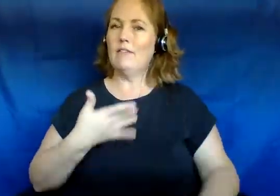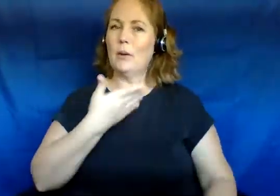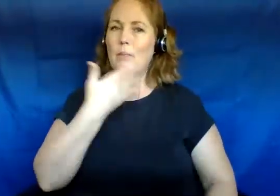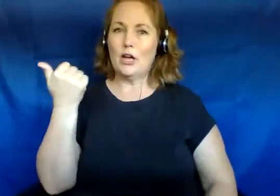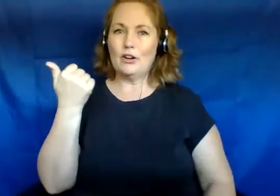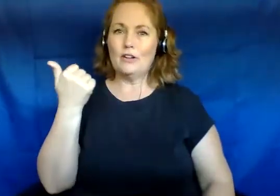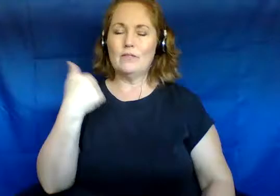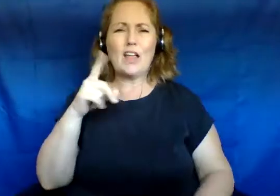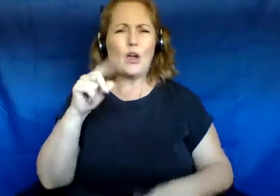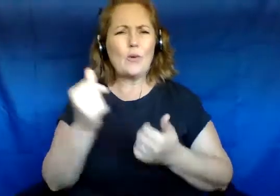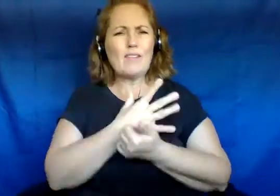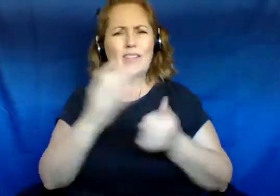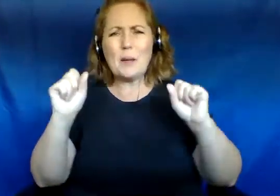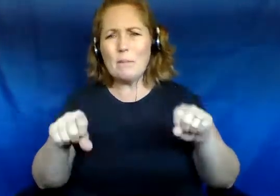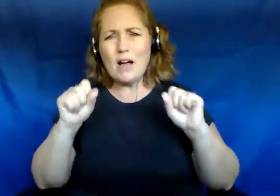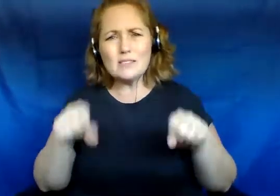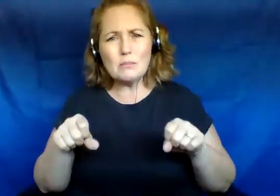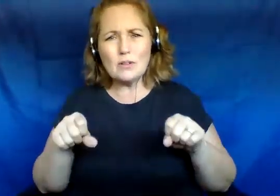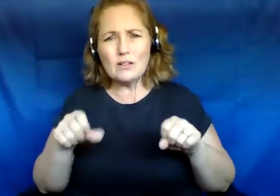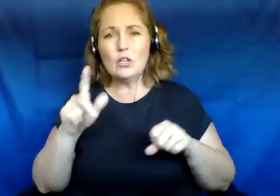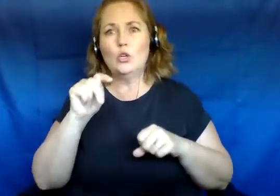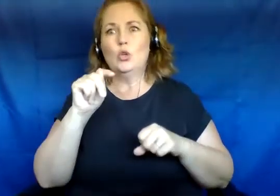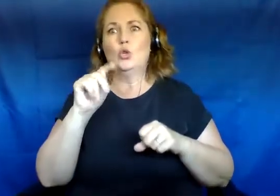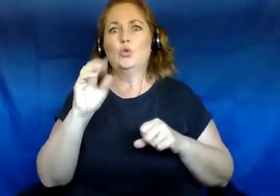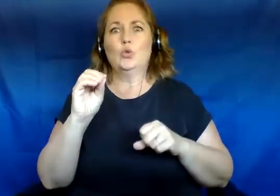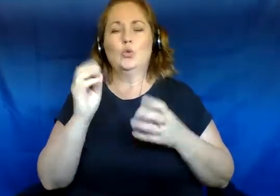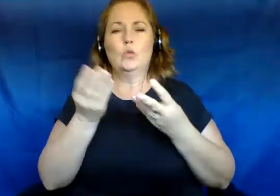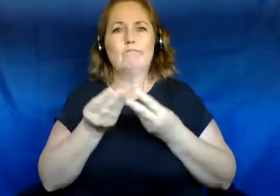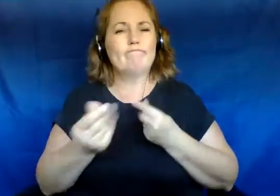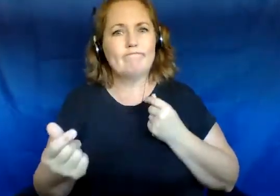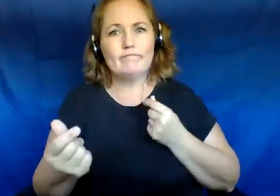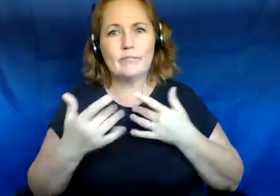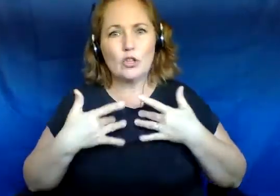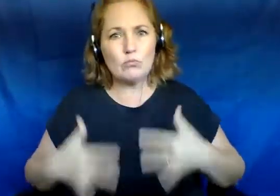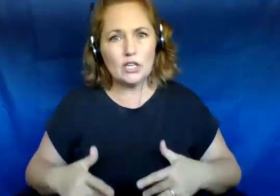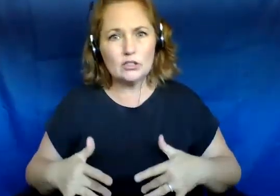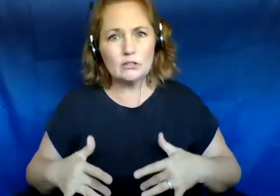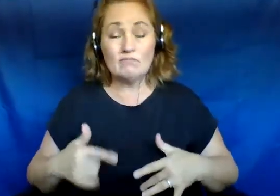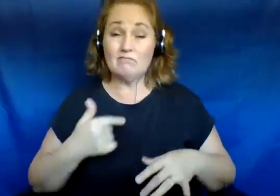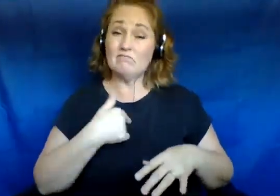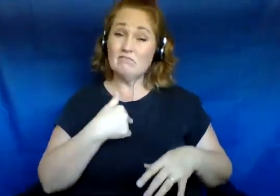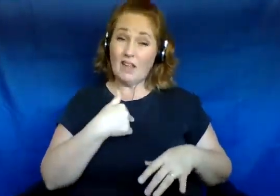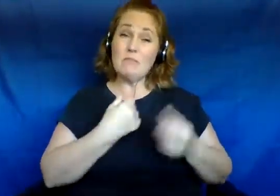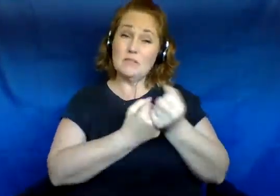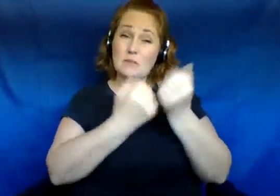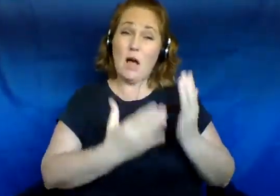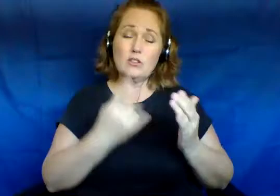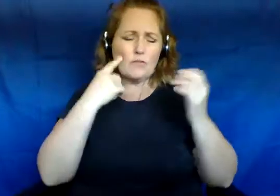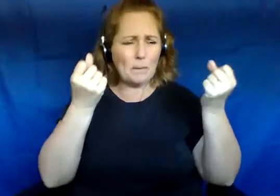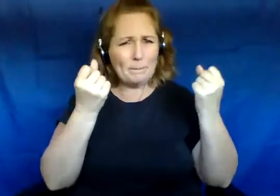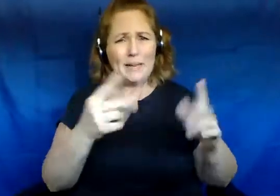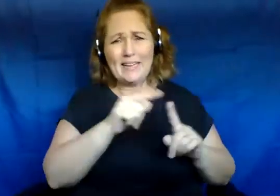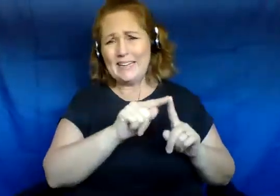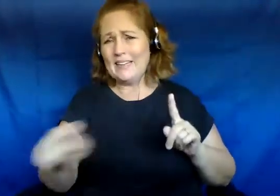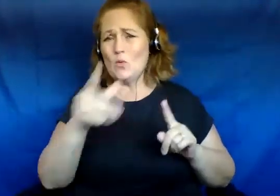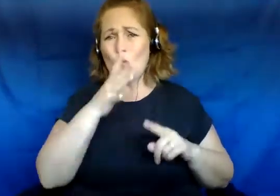I can to ward off depression. I sponsor a lot of women, and I